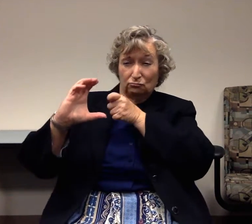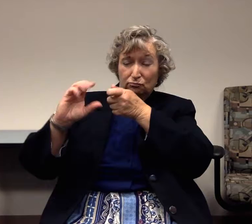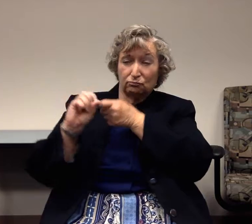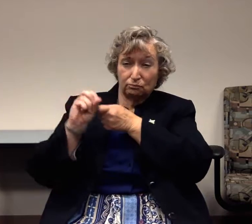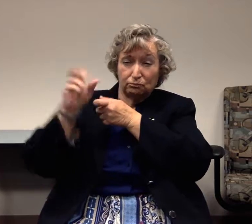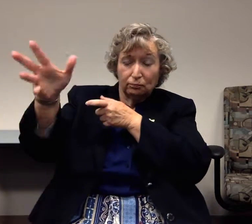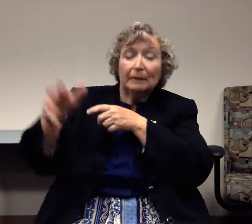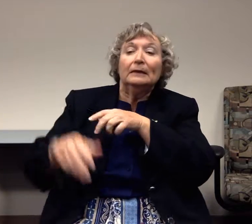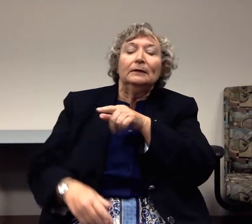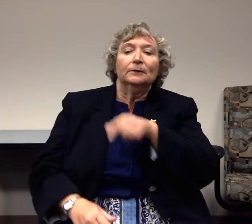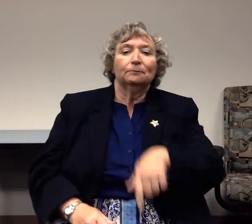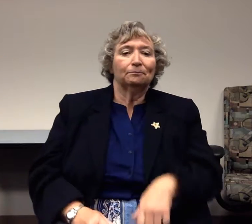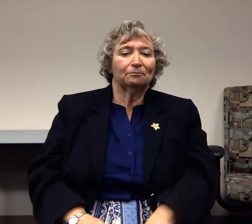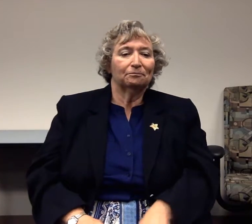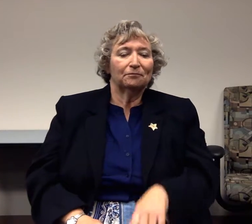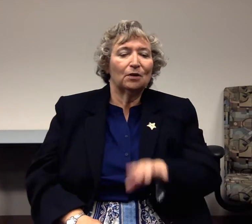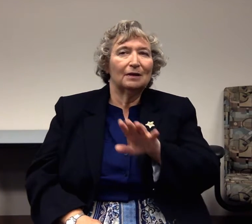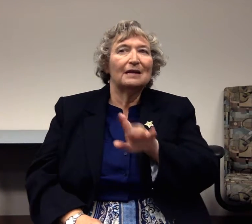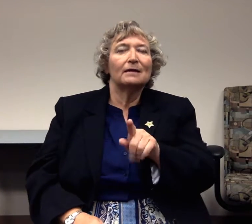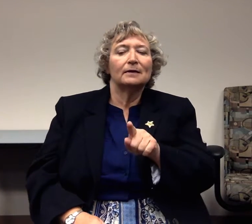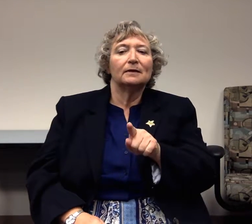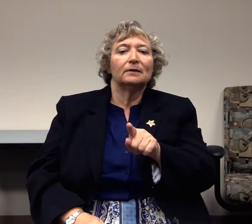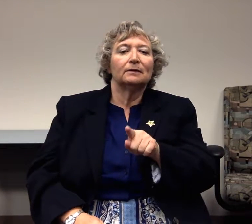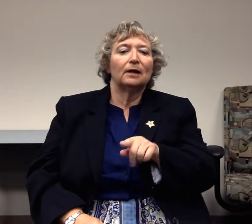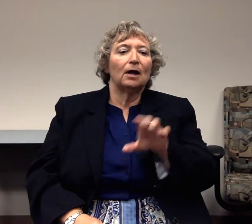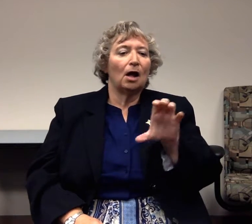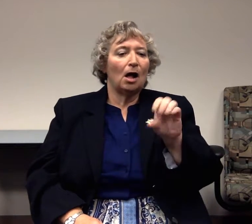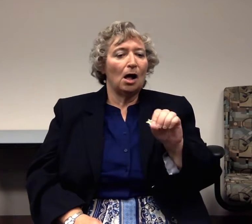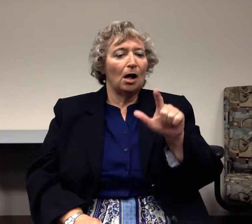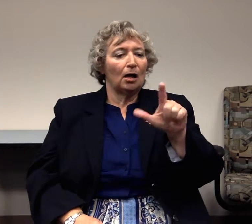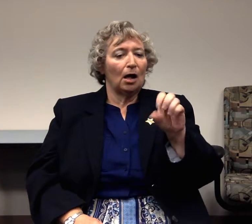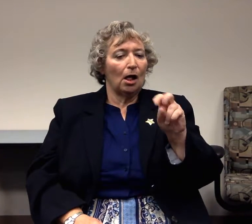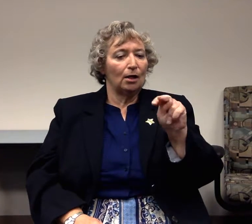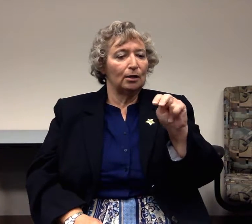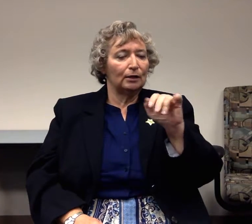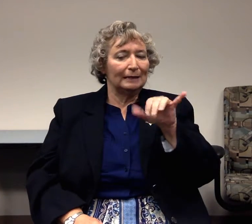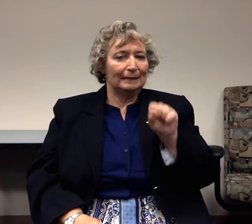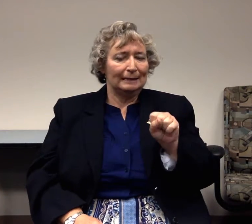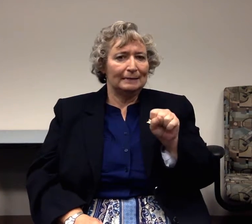to regain. So the size of the colony was a problem